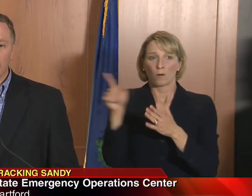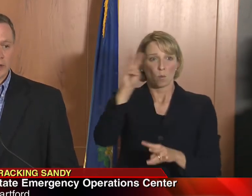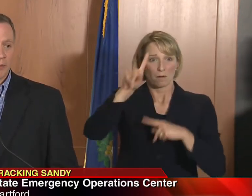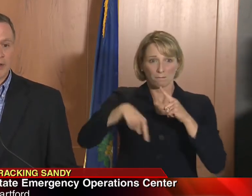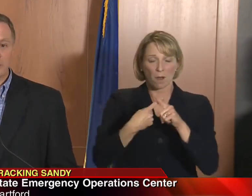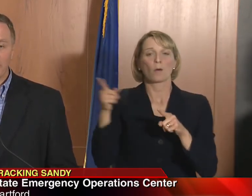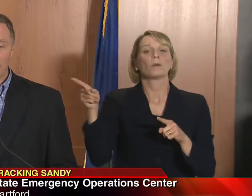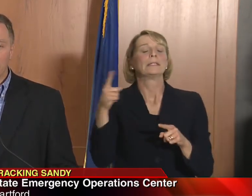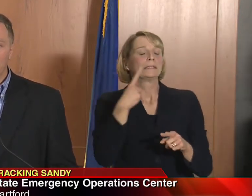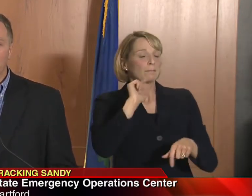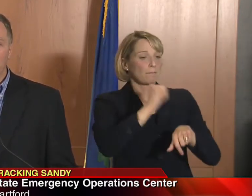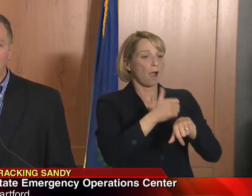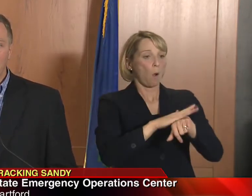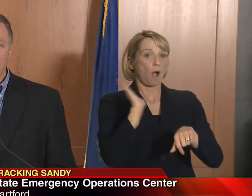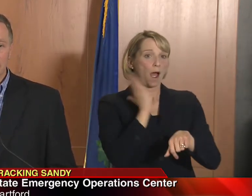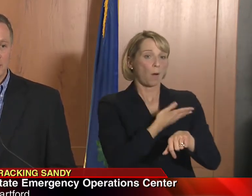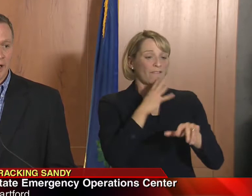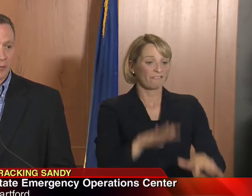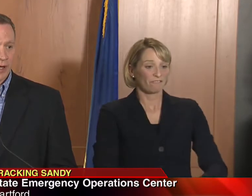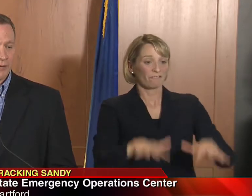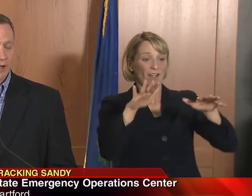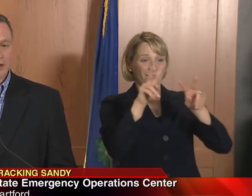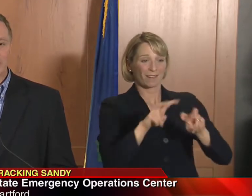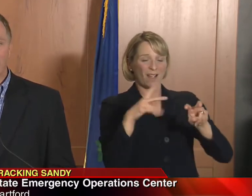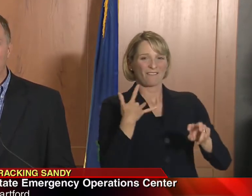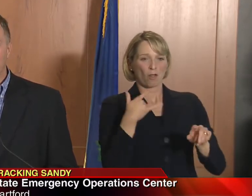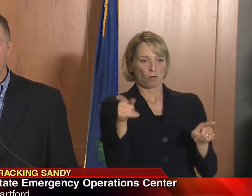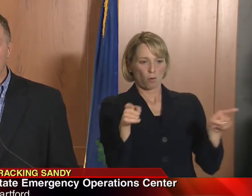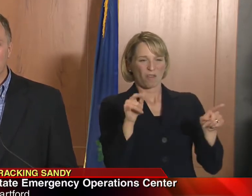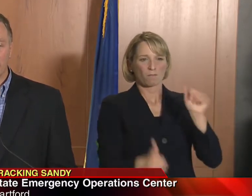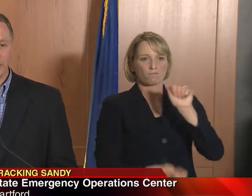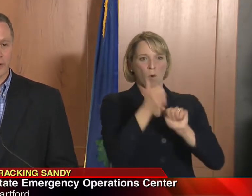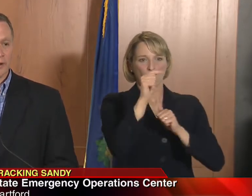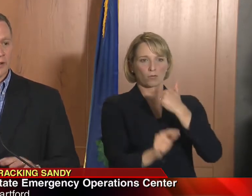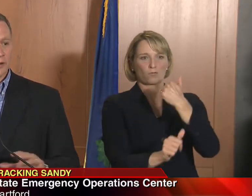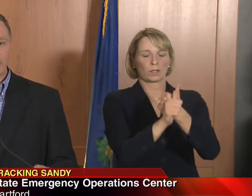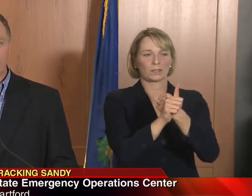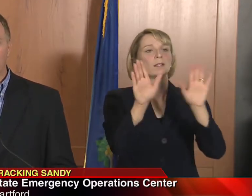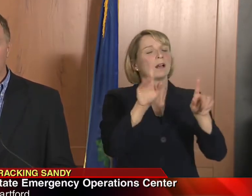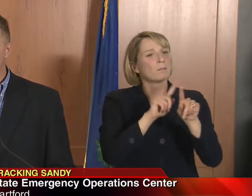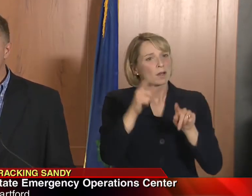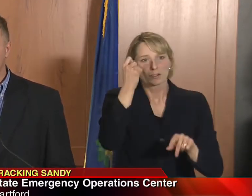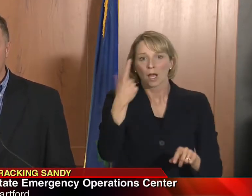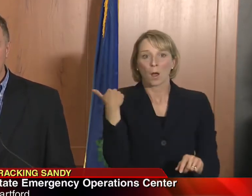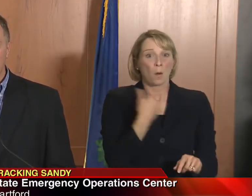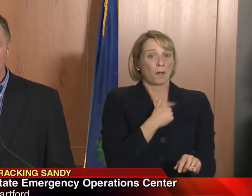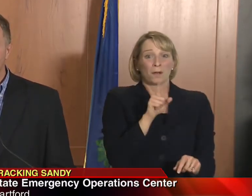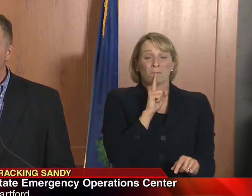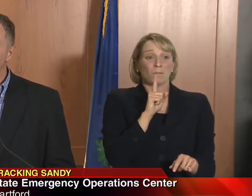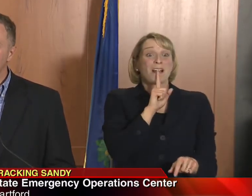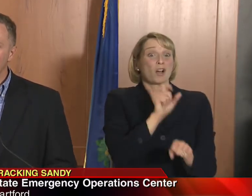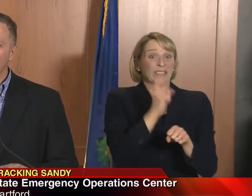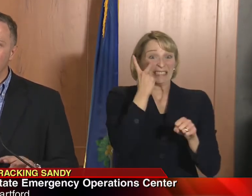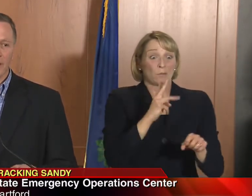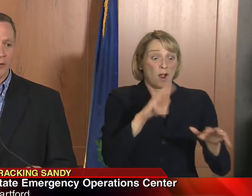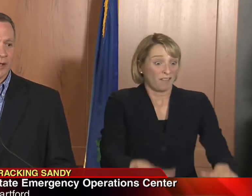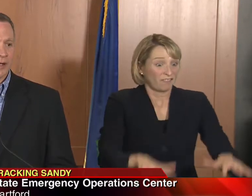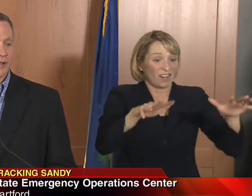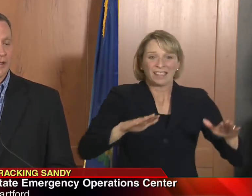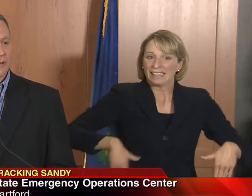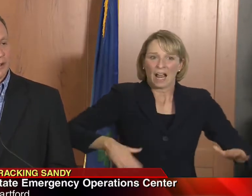most at risk based upon the flooding analysis. And again, we haven't actually had the event, so we are looking at the same maps that the state is looking